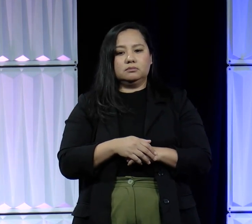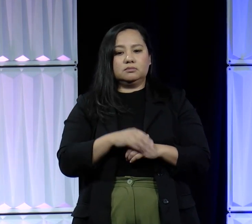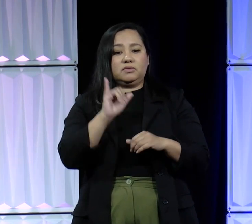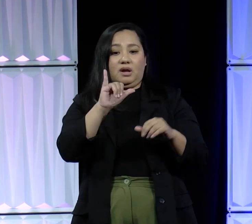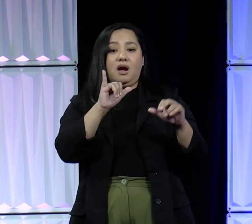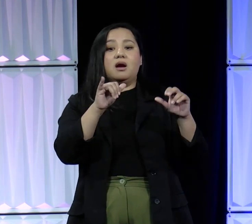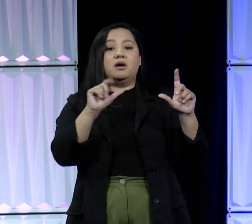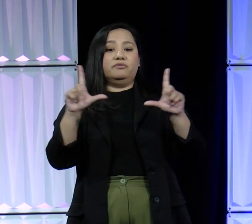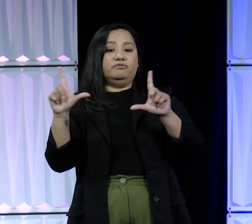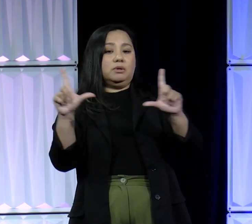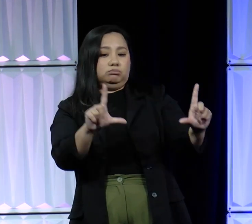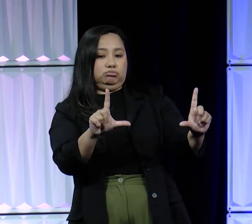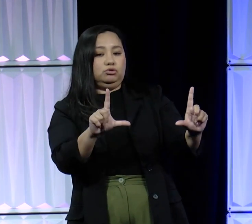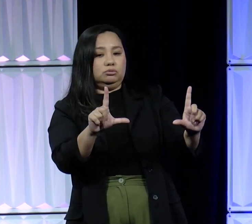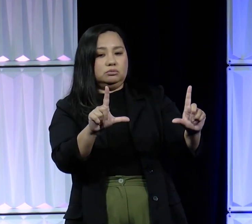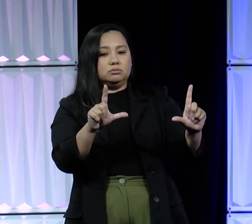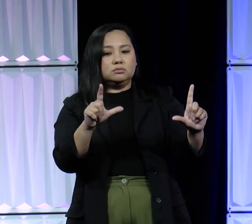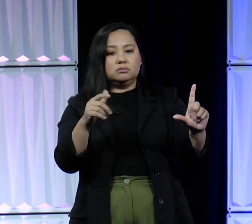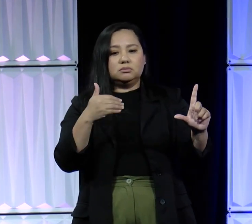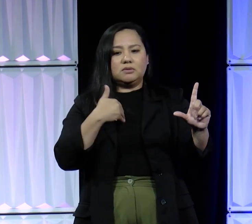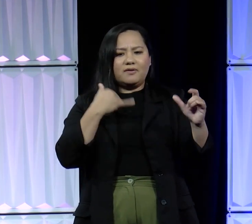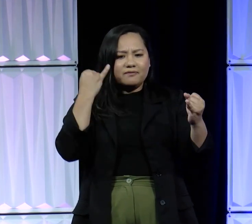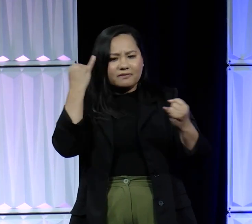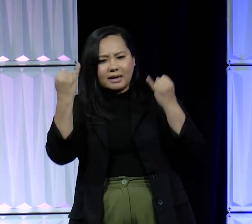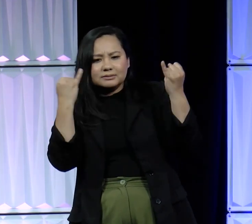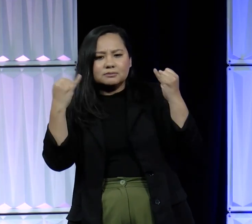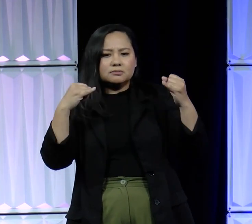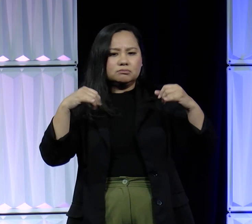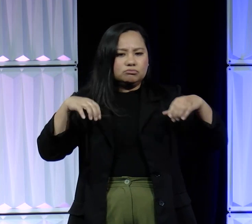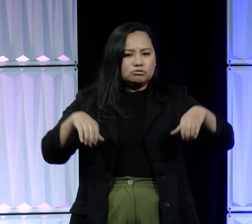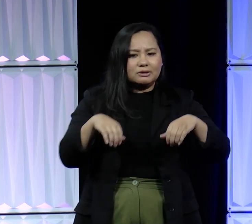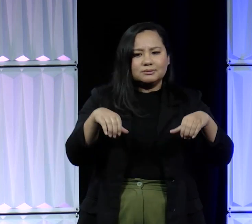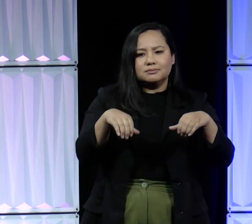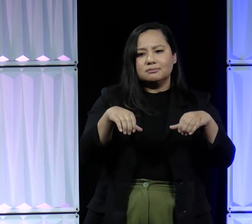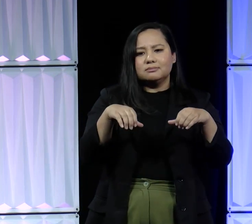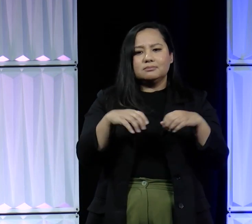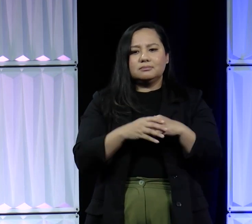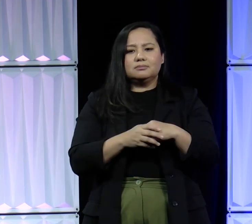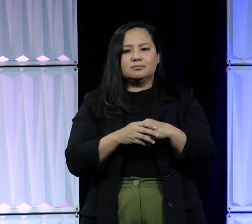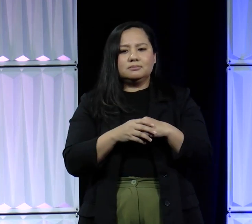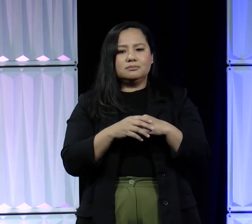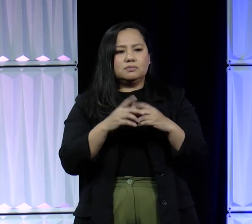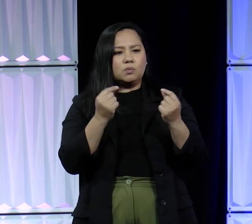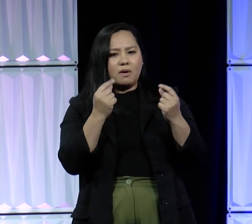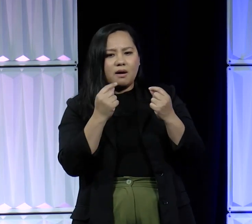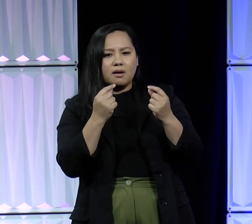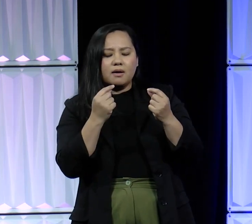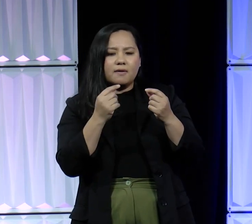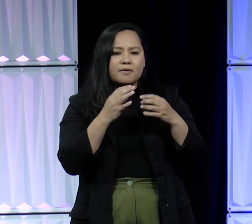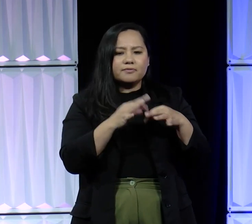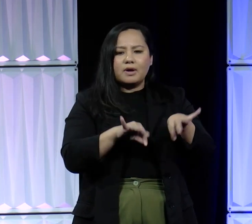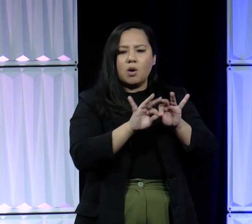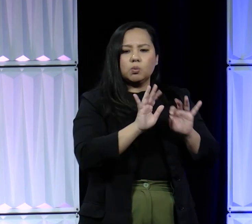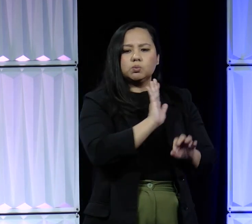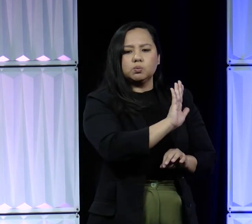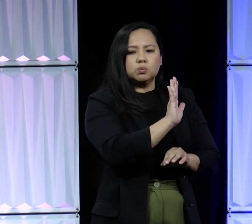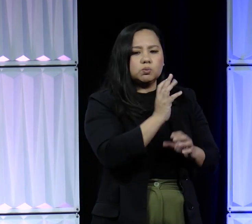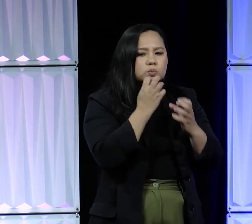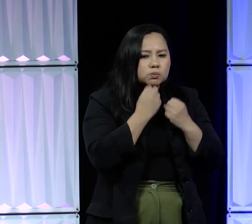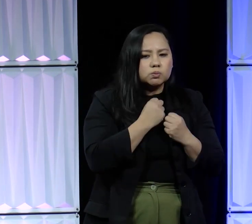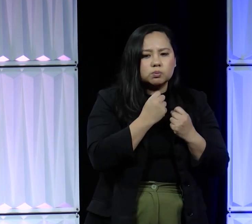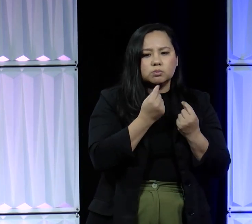ideologies, values, strategies, practices, which has at its core the idea that we can't end violence with more